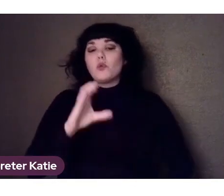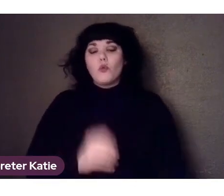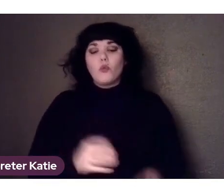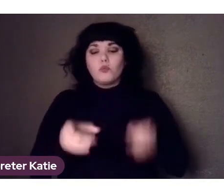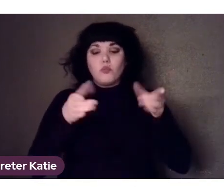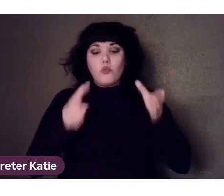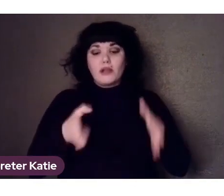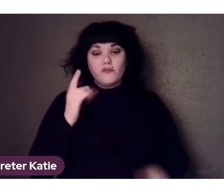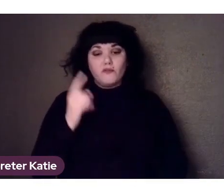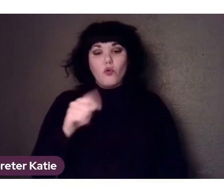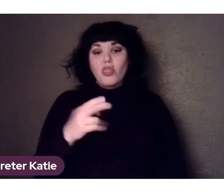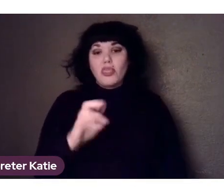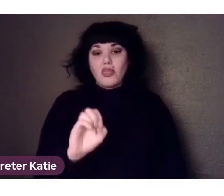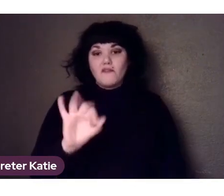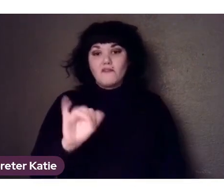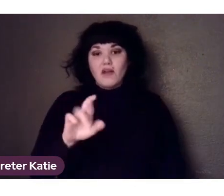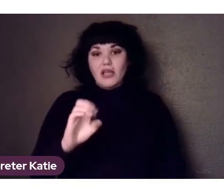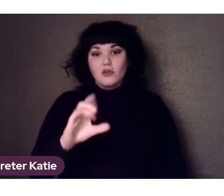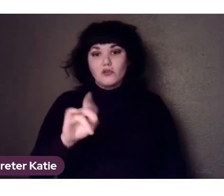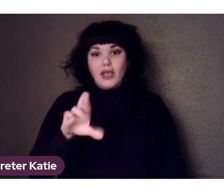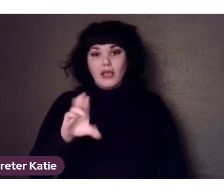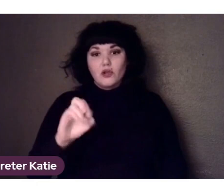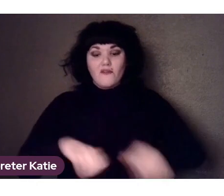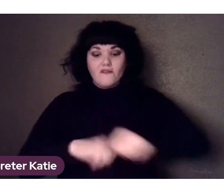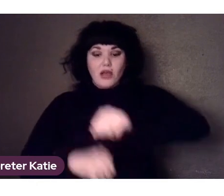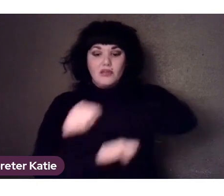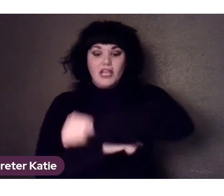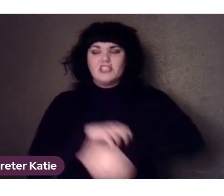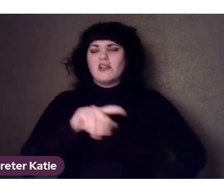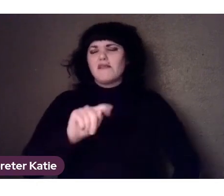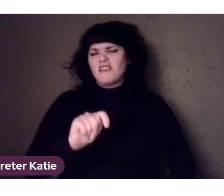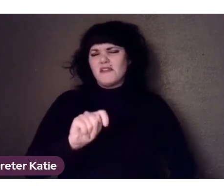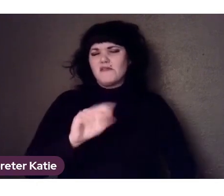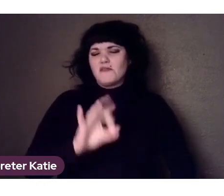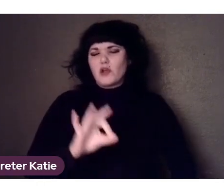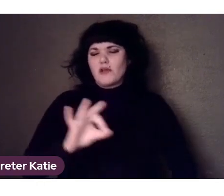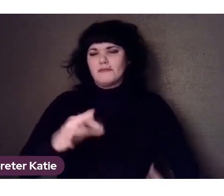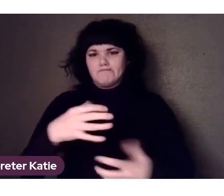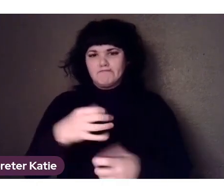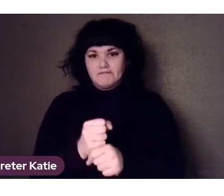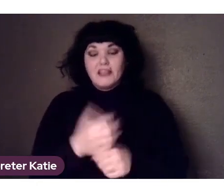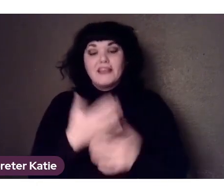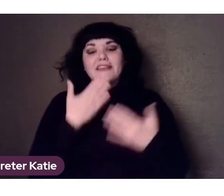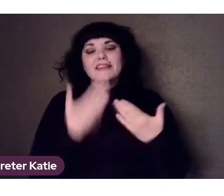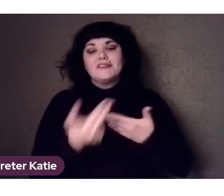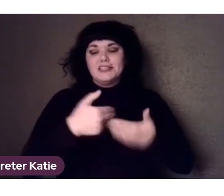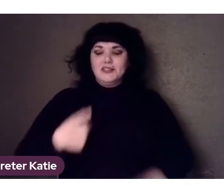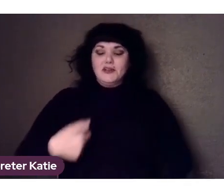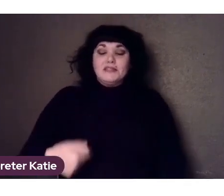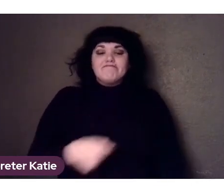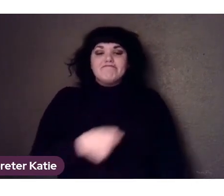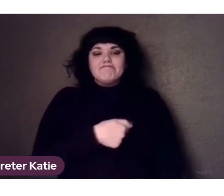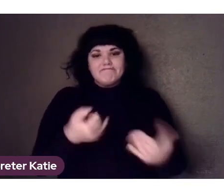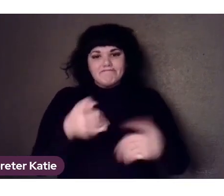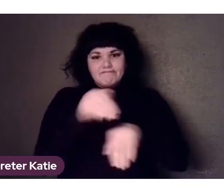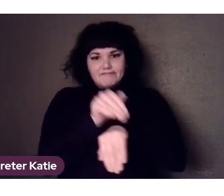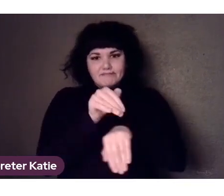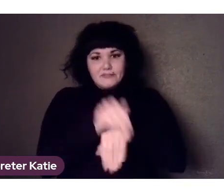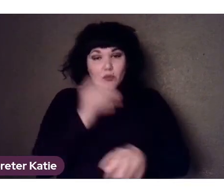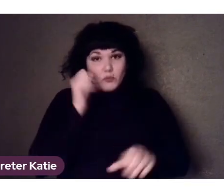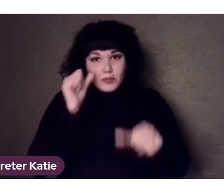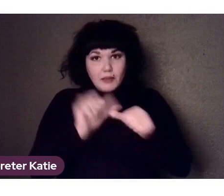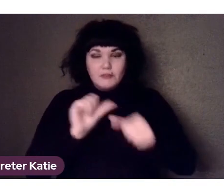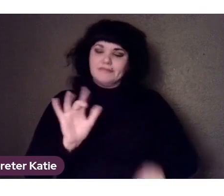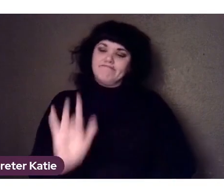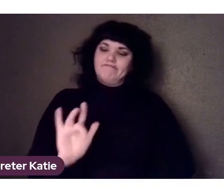Thank you for being here with me on this really special night. I would love if you would remember to just click share with all of your loved